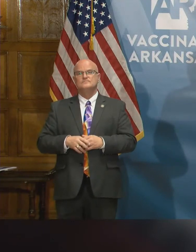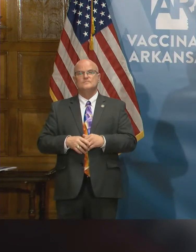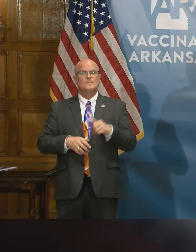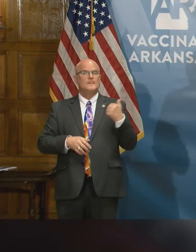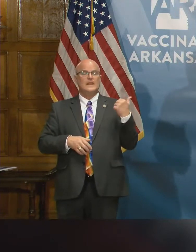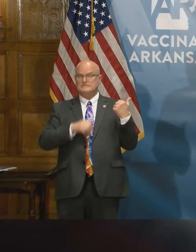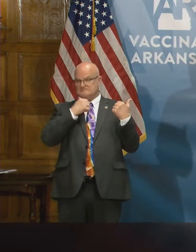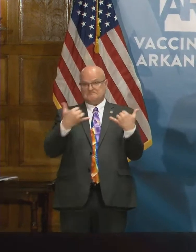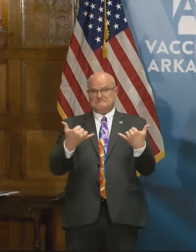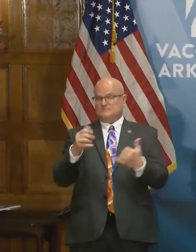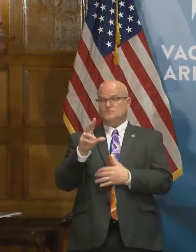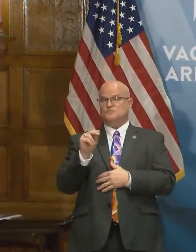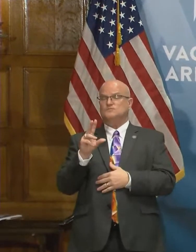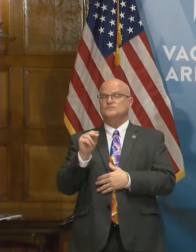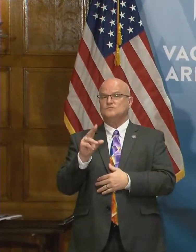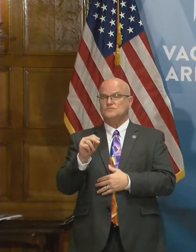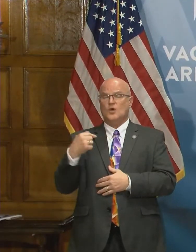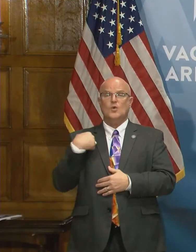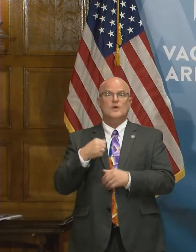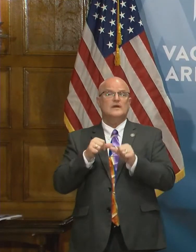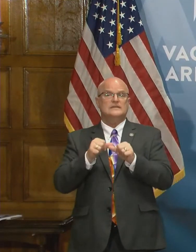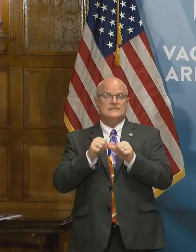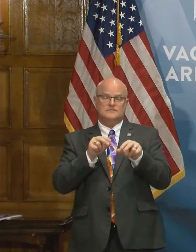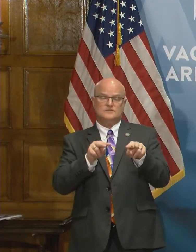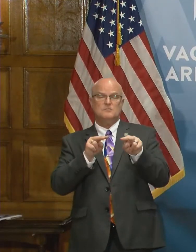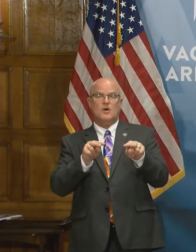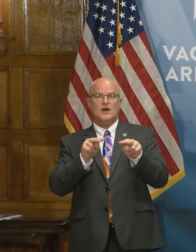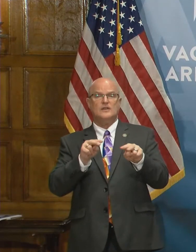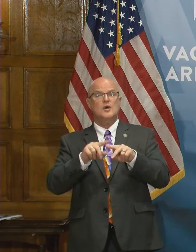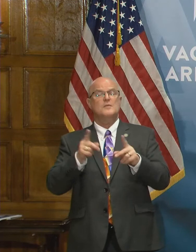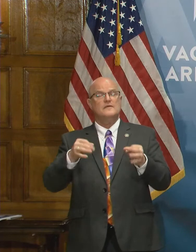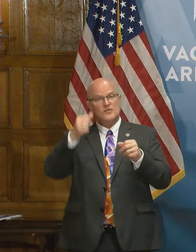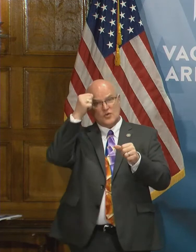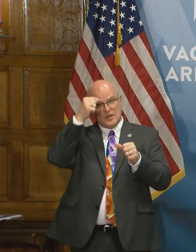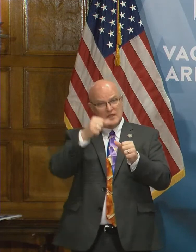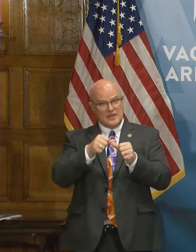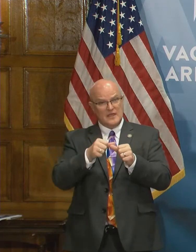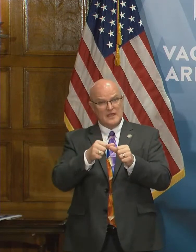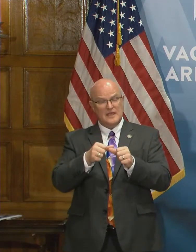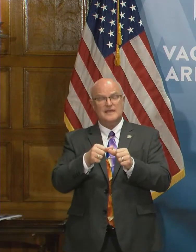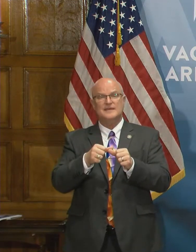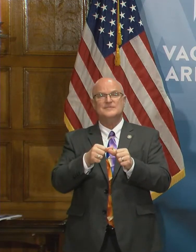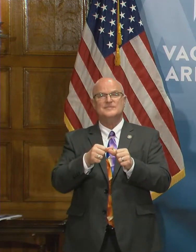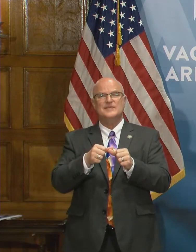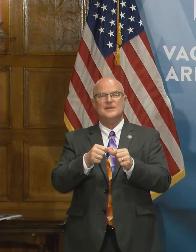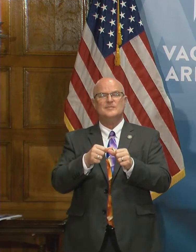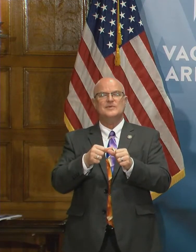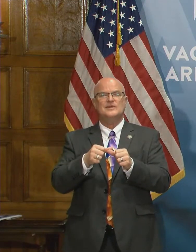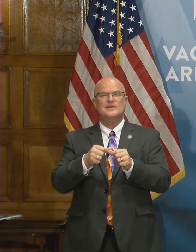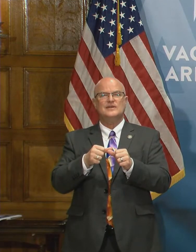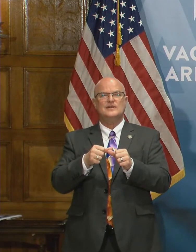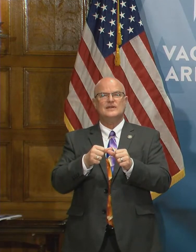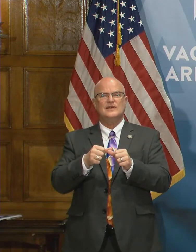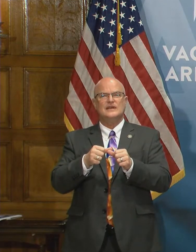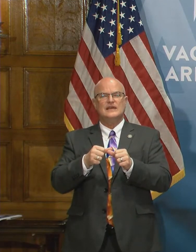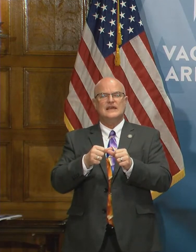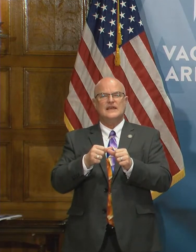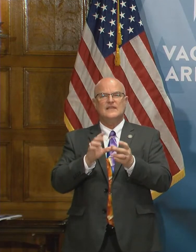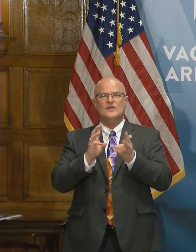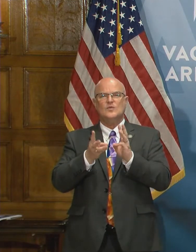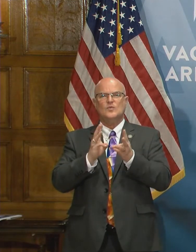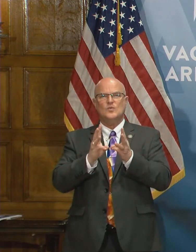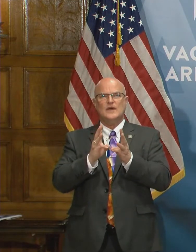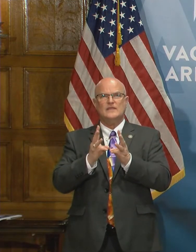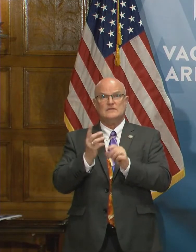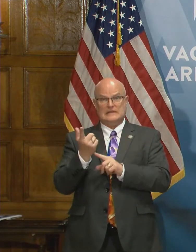Not at this point. We'll continue to monitor it, but if you'll remember in the extreme weather event